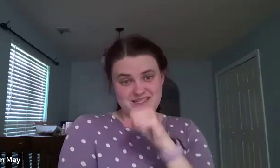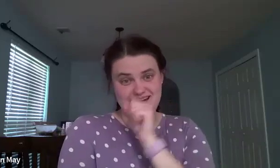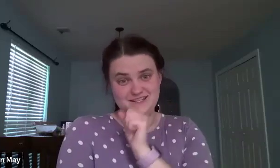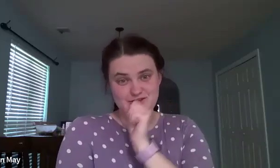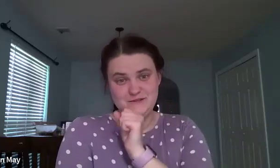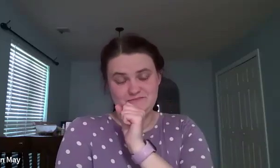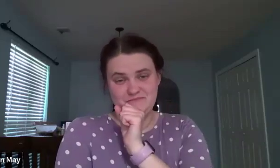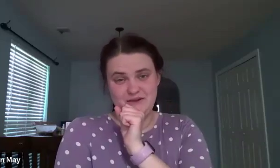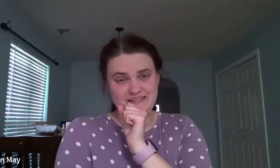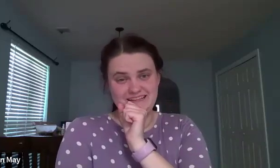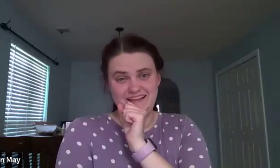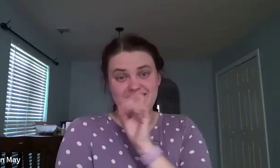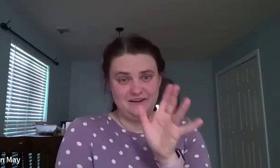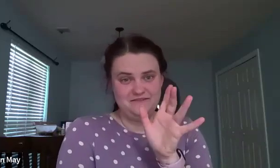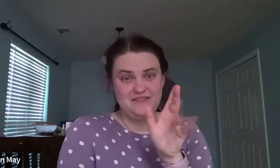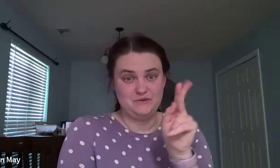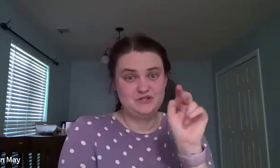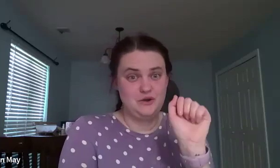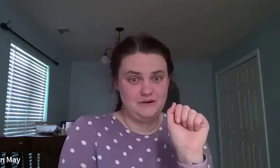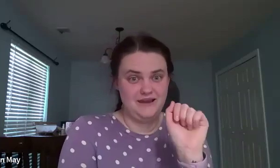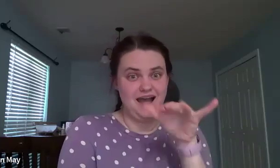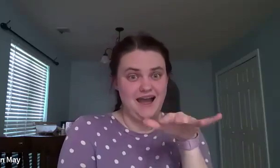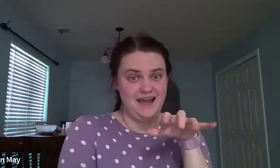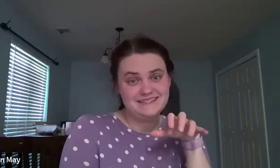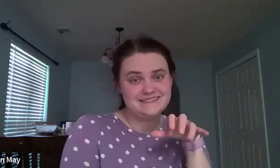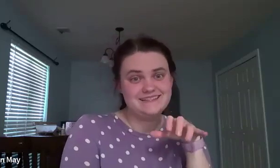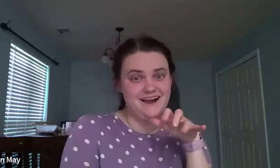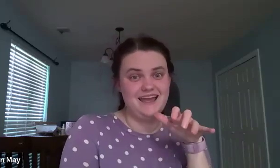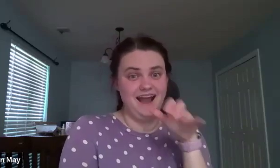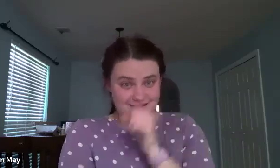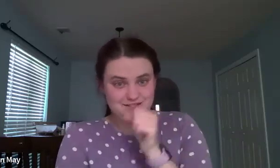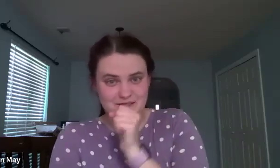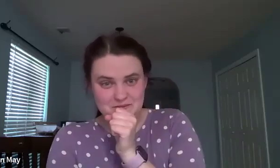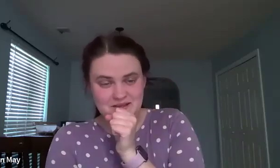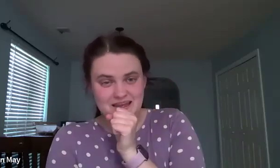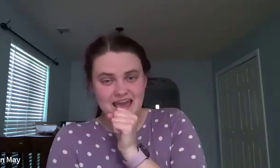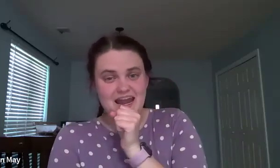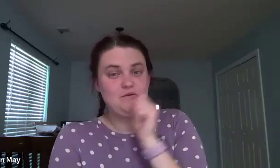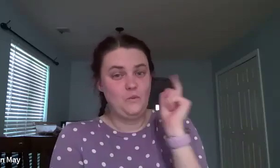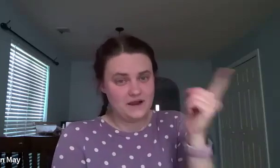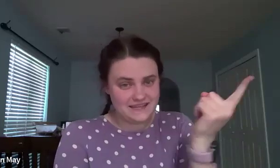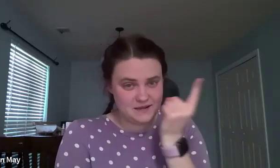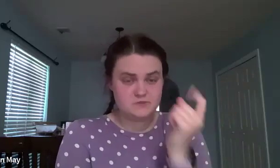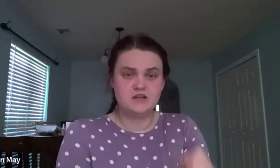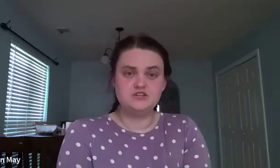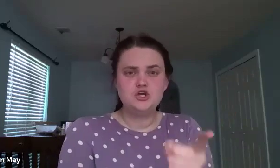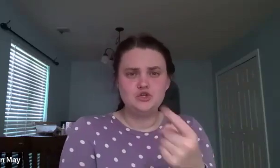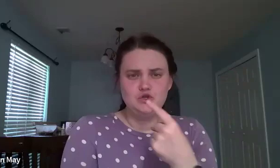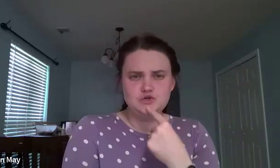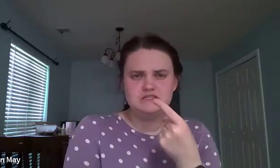said ice cream and we didn't like clarify that it was Kona Ice, not ice cream. And I had one kid come up to me and goes, "You